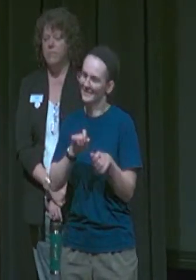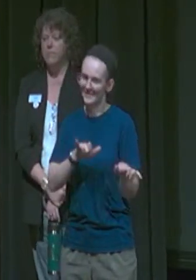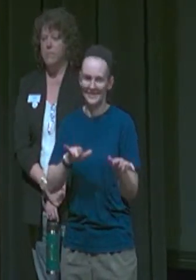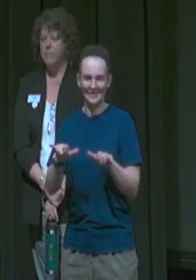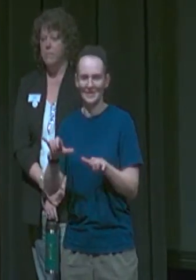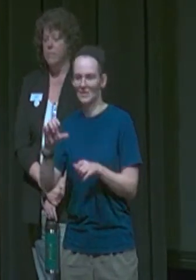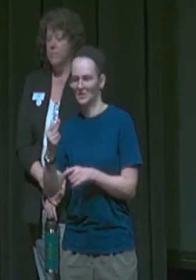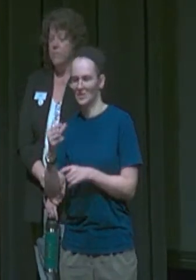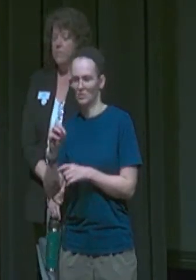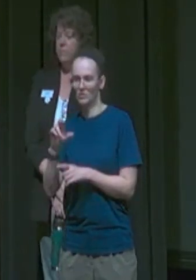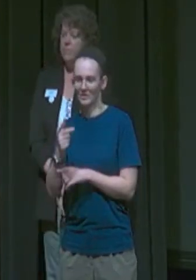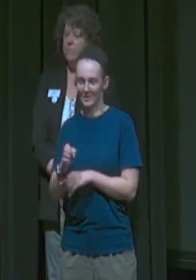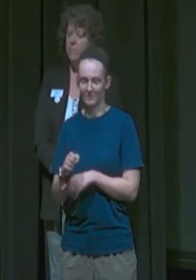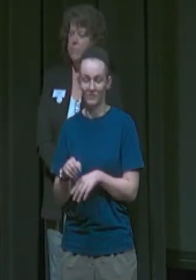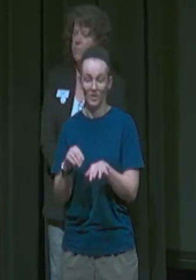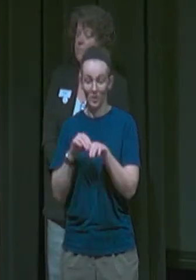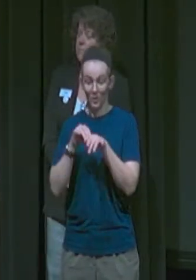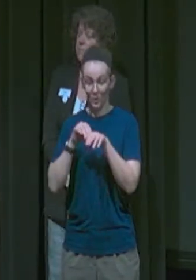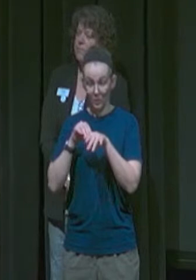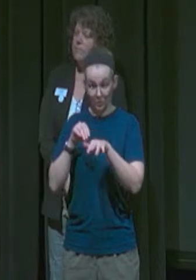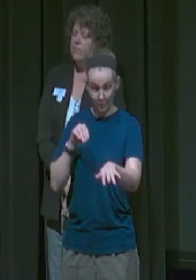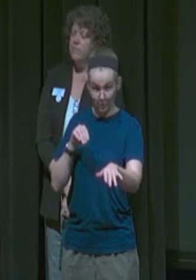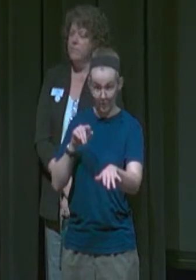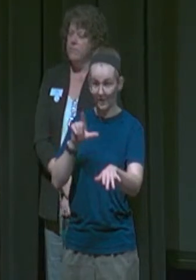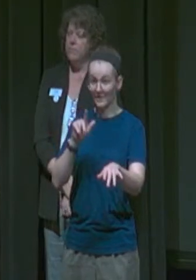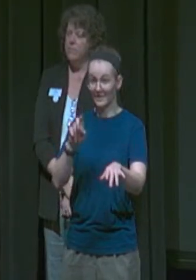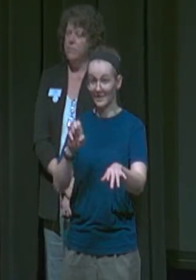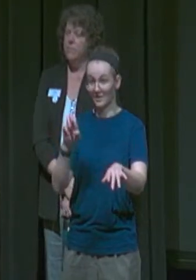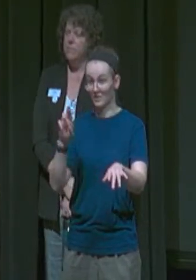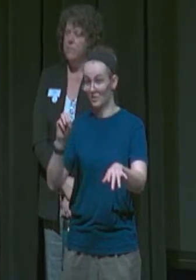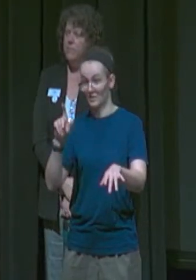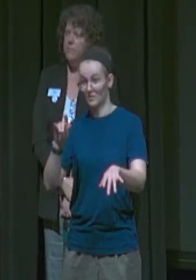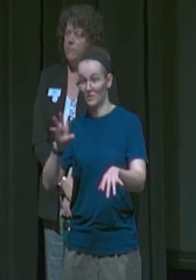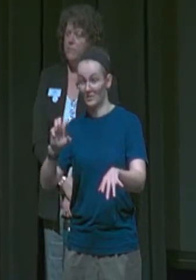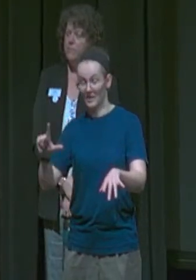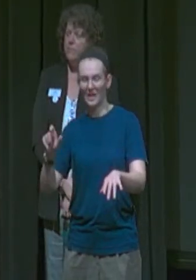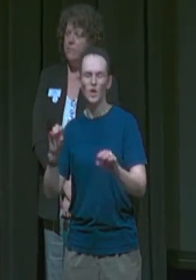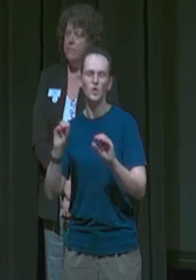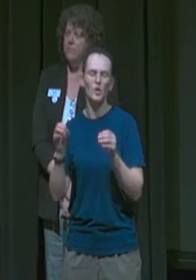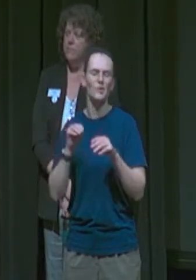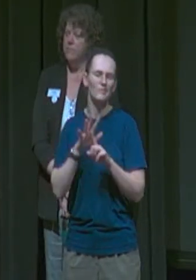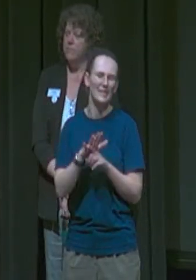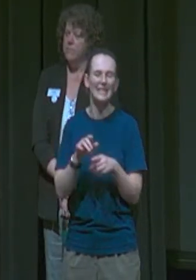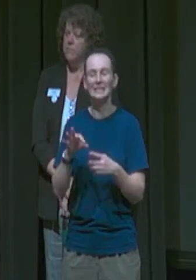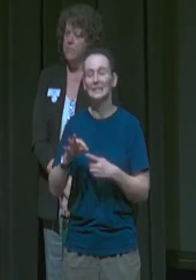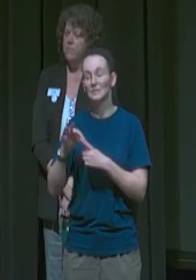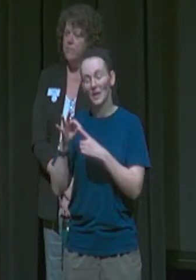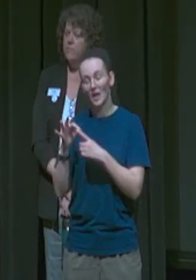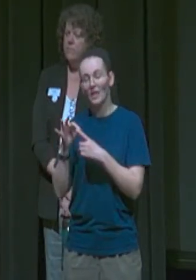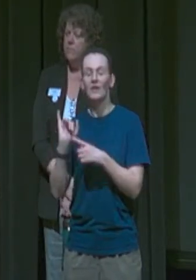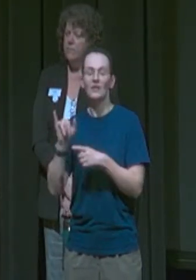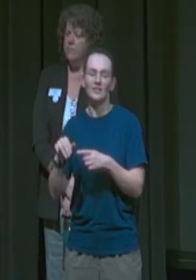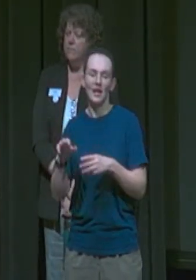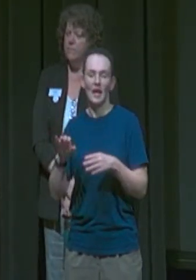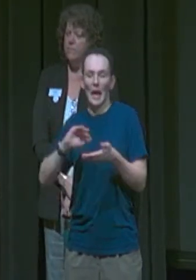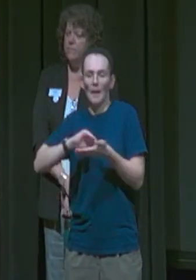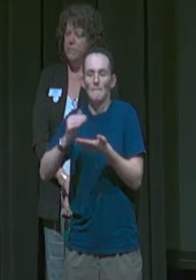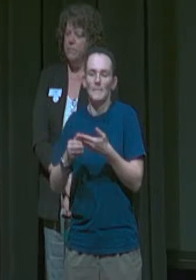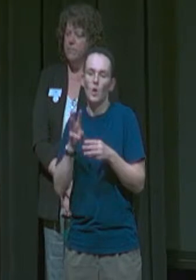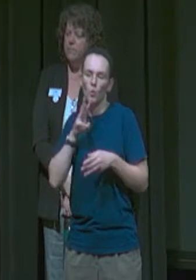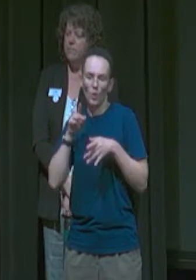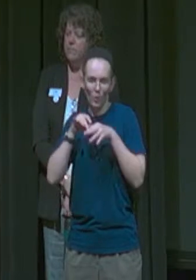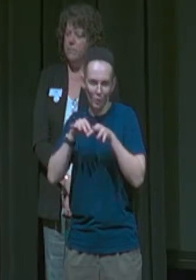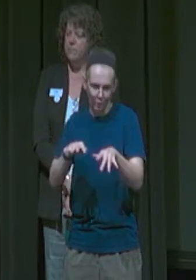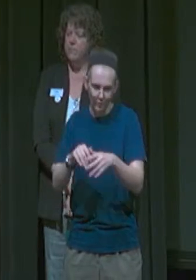gorge, downstream, Lake Rockwell has no effect aside from the volume of water that moves downstream. And